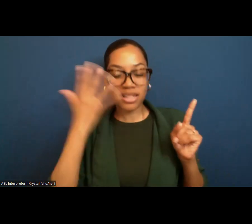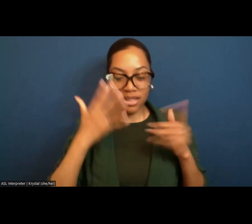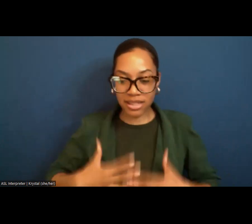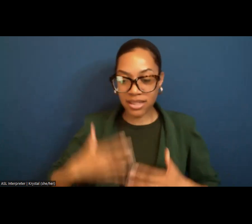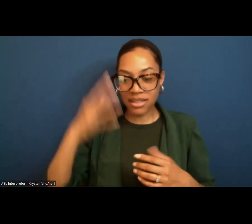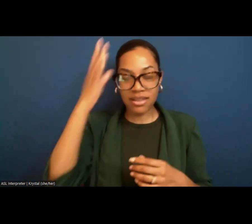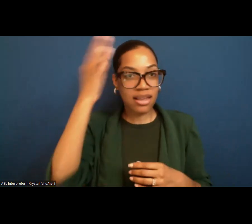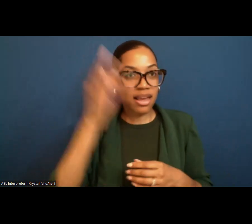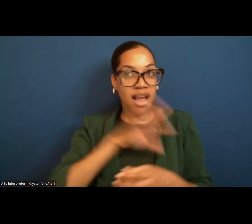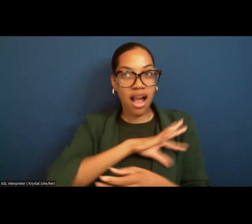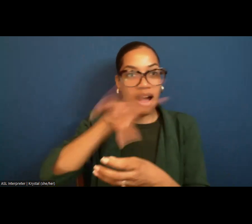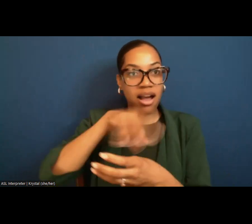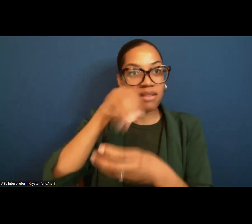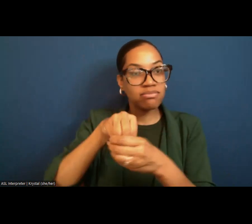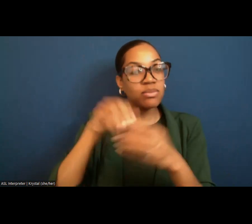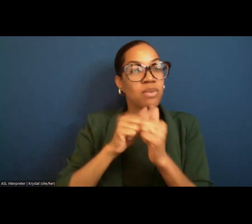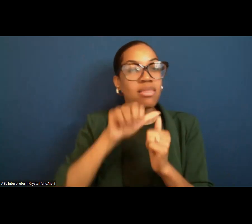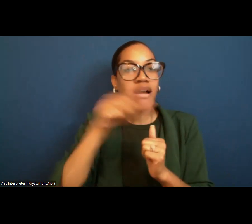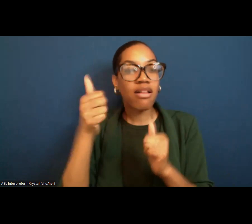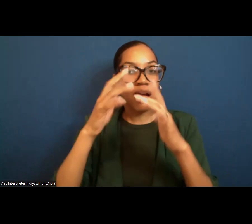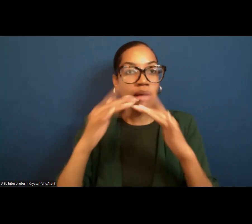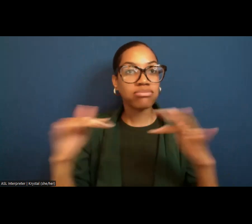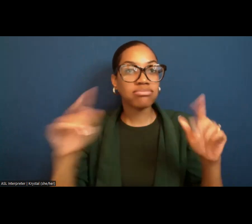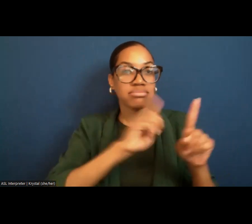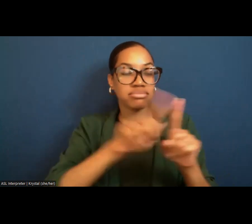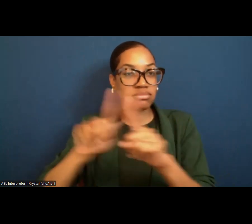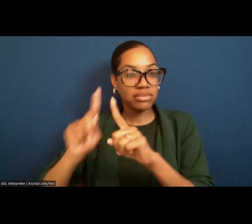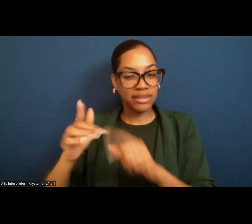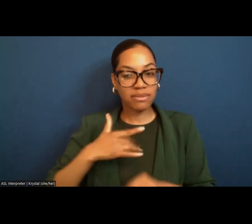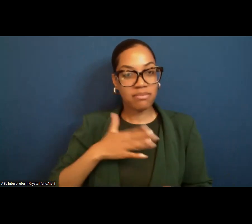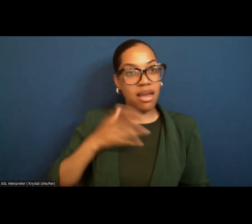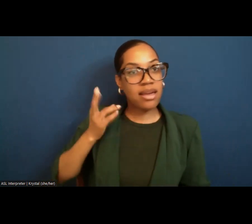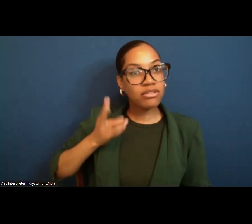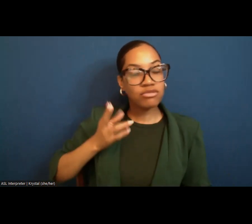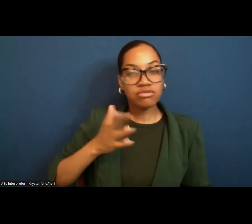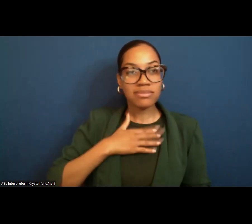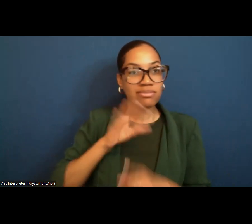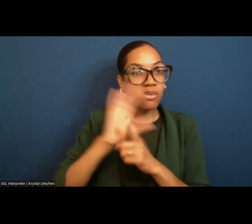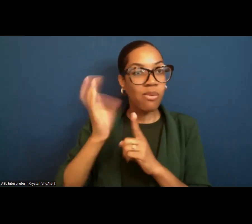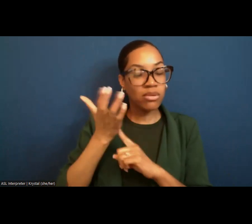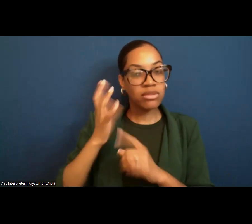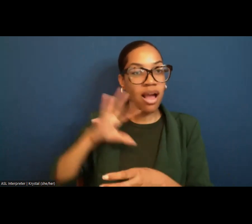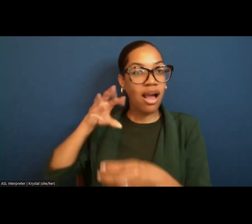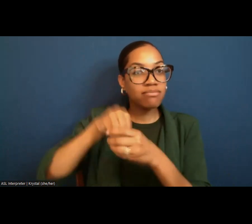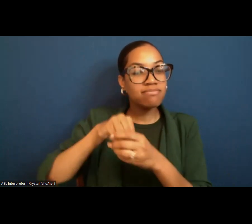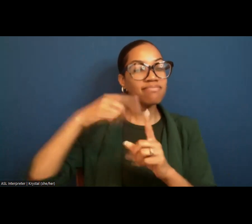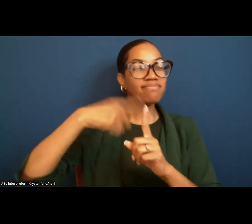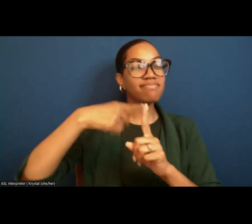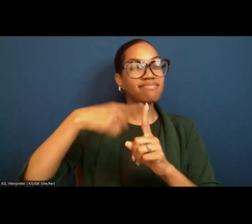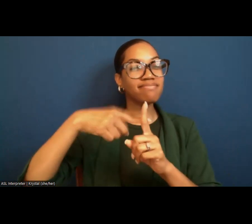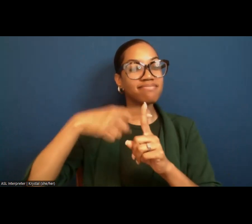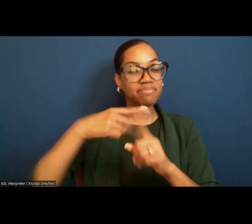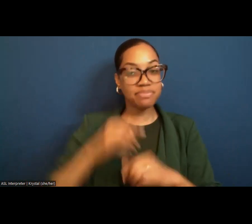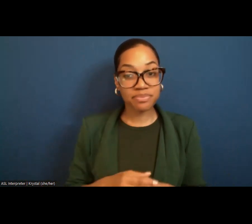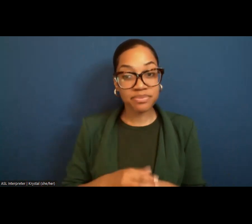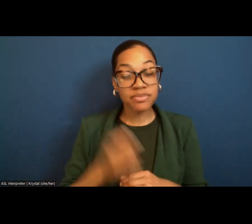history, and they have positive attitudes towards that group. So when children are able to celebrate their Blackness, that